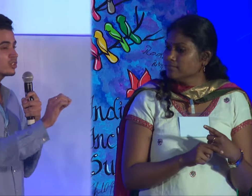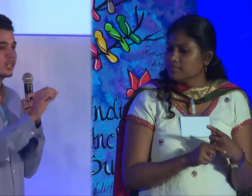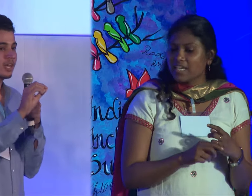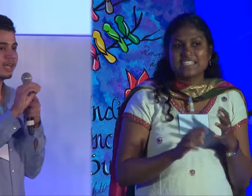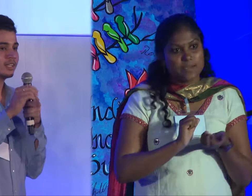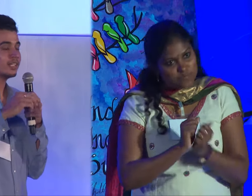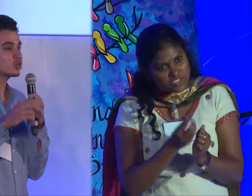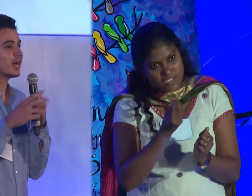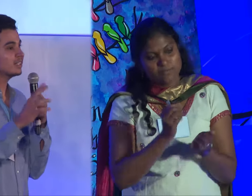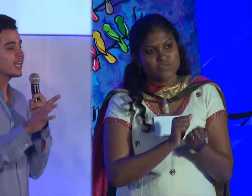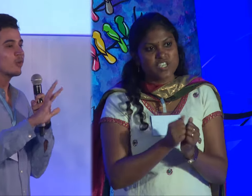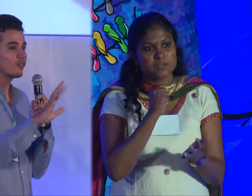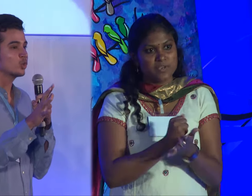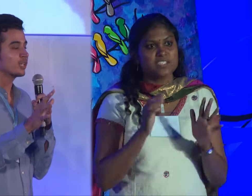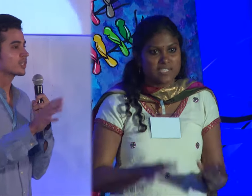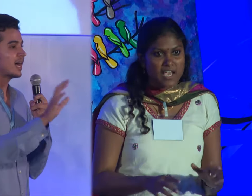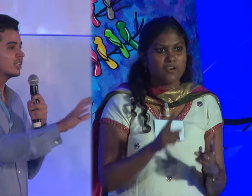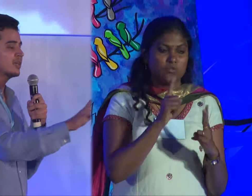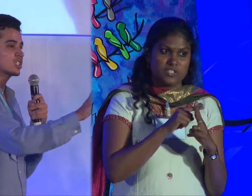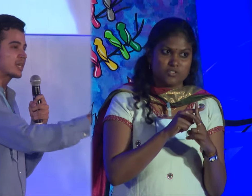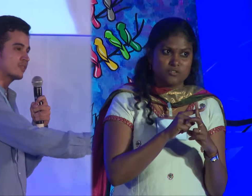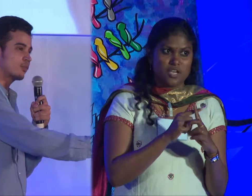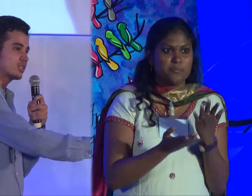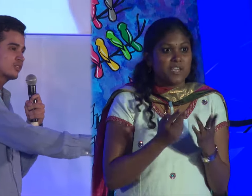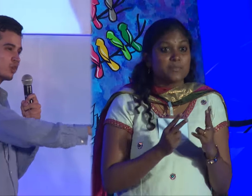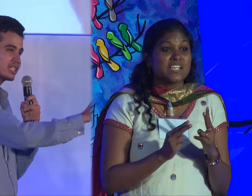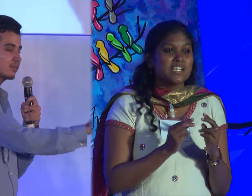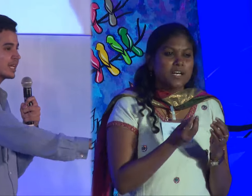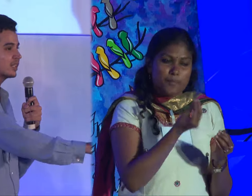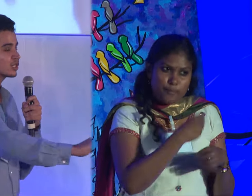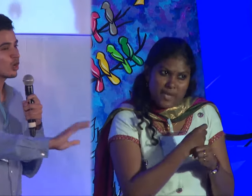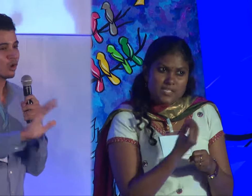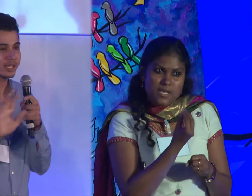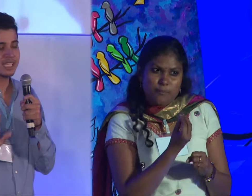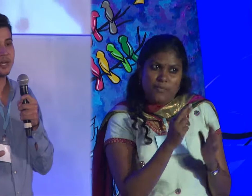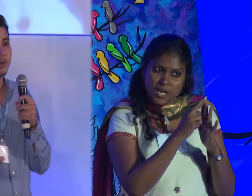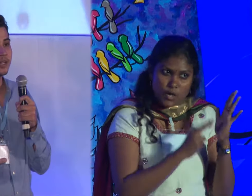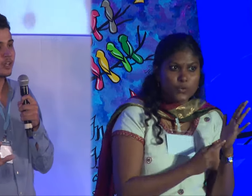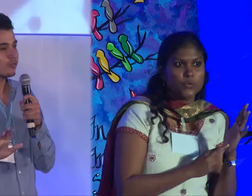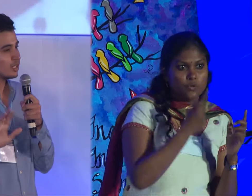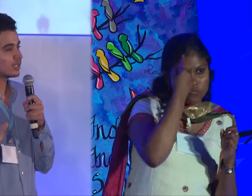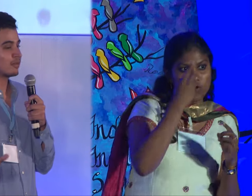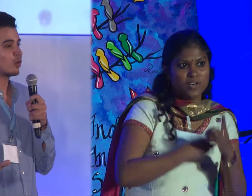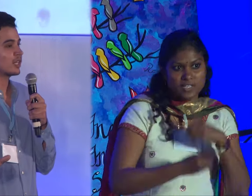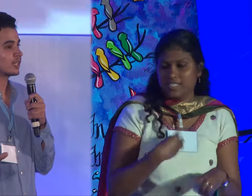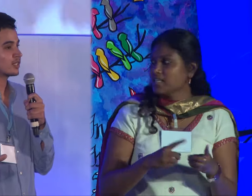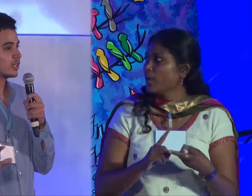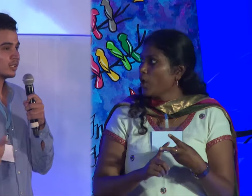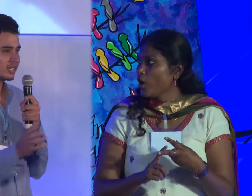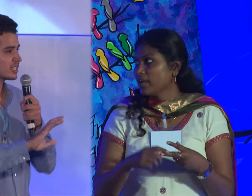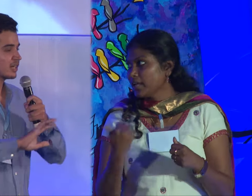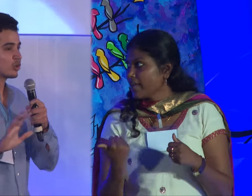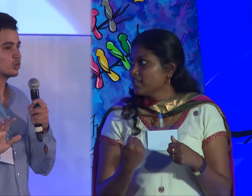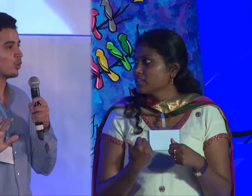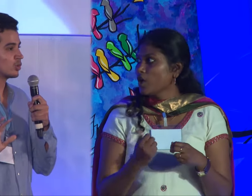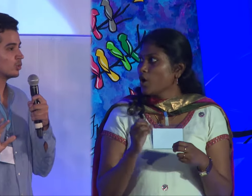be a change, and they should either have one of 2 things. Either make a specific policy for disabled athletes or get them at par with other able-bodied athletes.